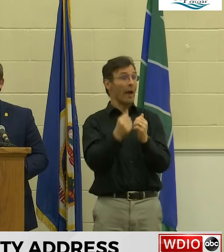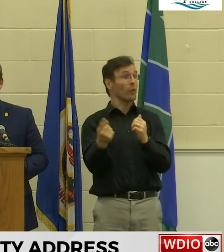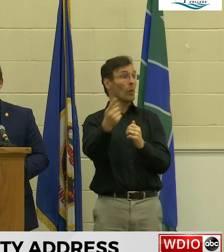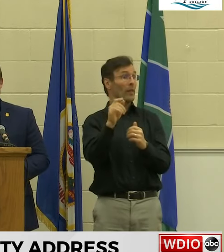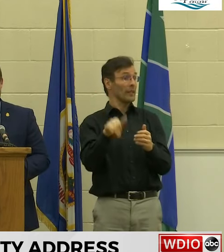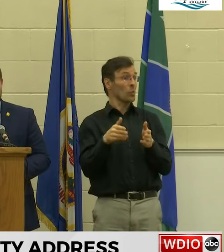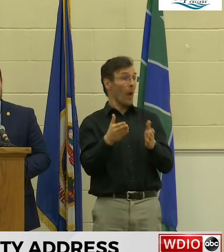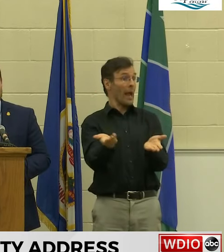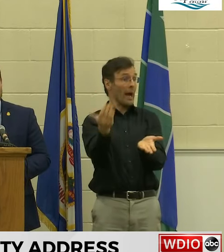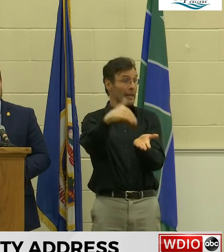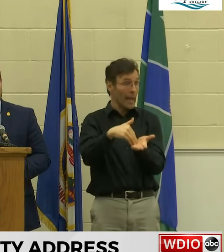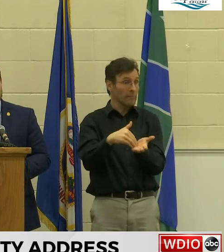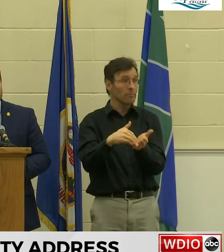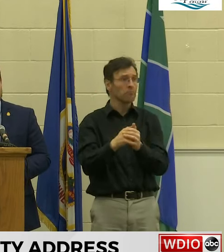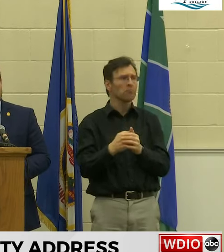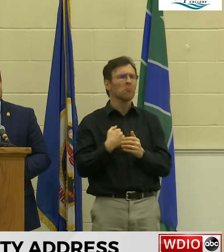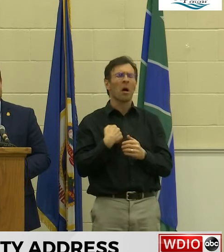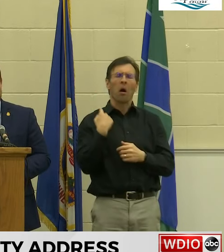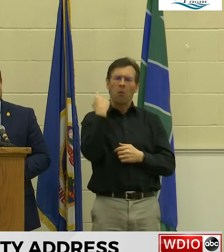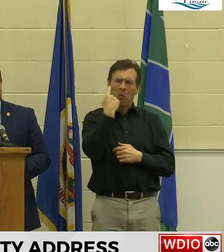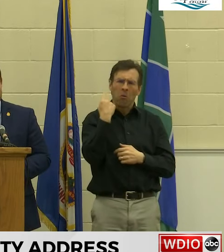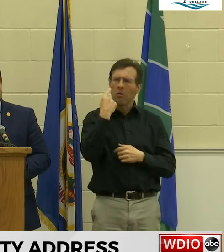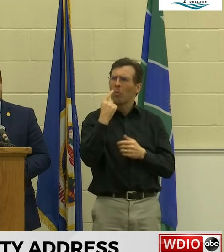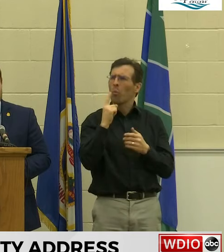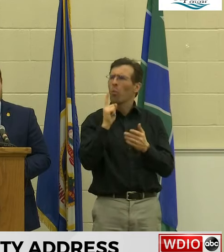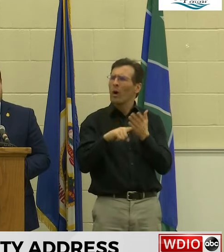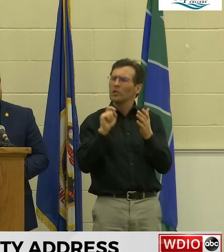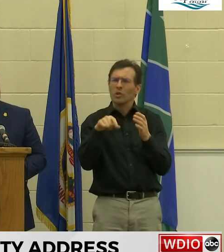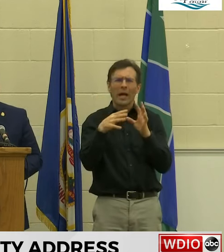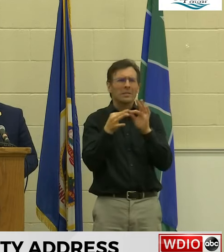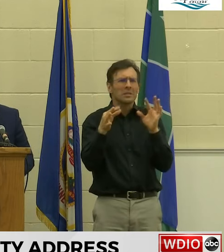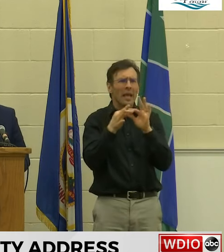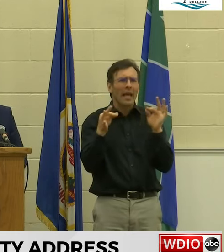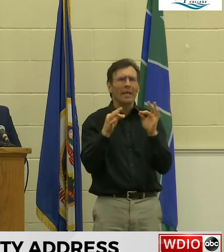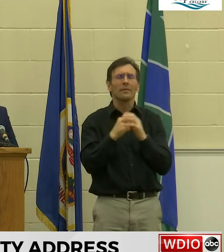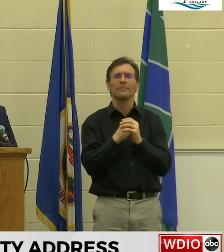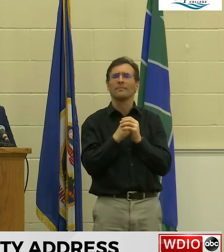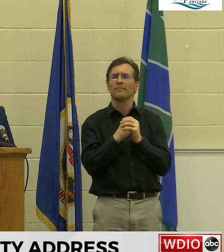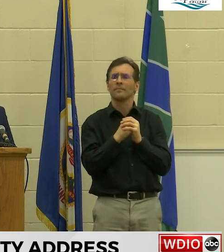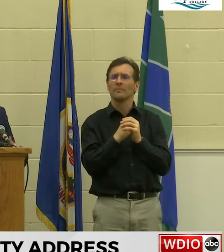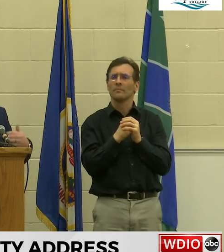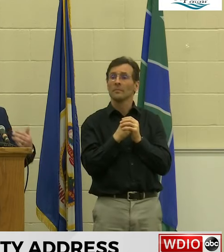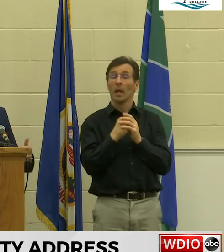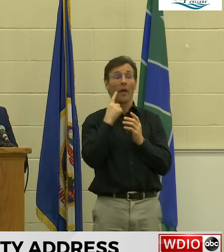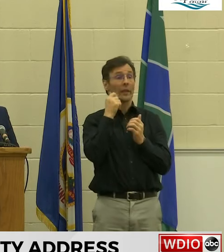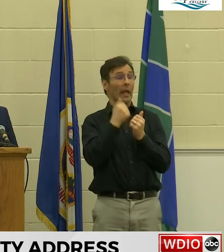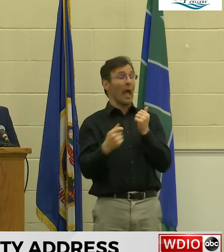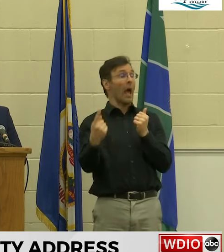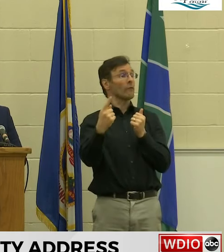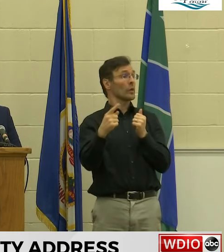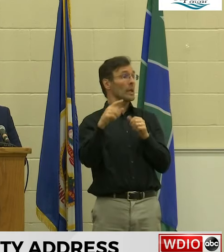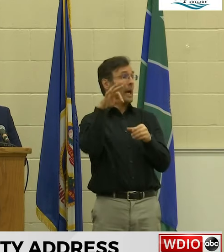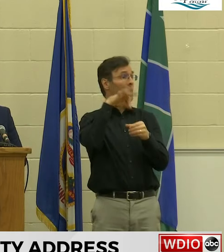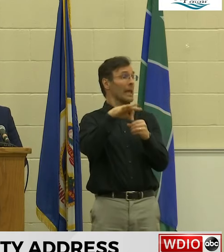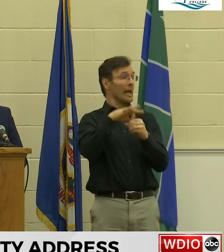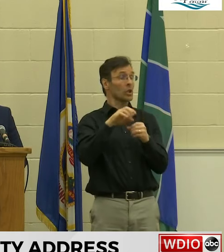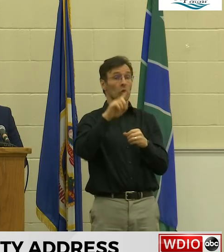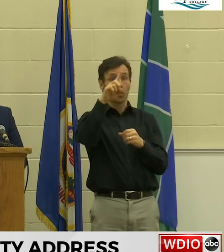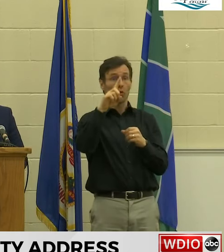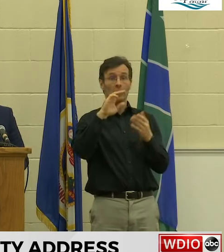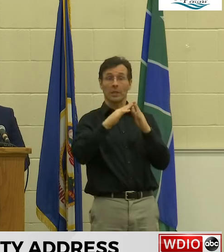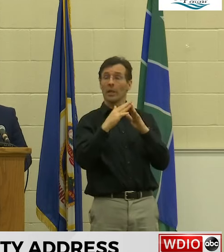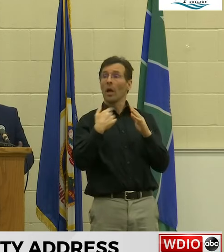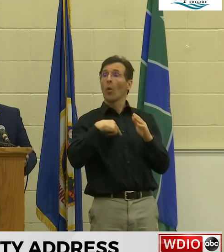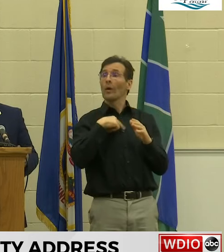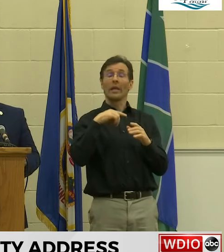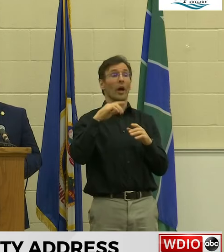this room in this manner again, I thought, what should I say? And the phrase that I think every elected Duluth official is guilty of saying